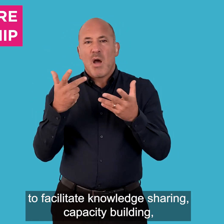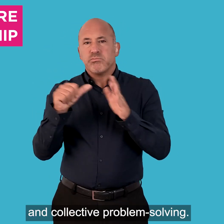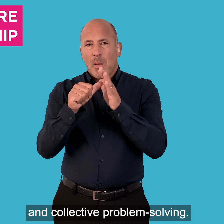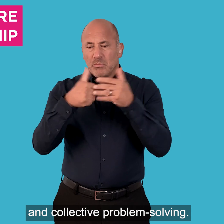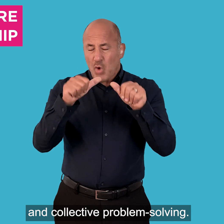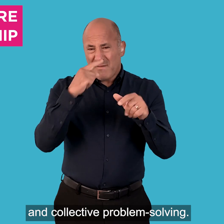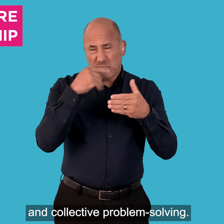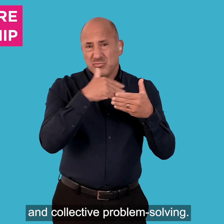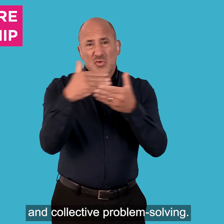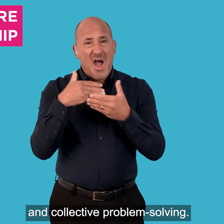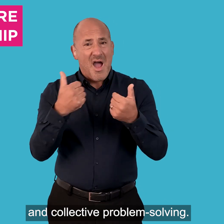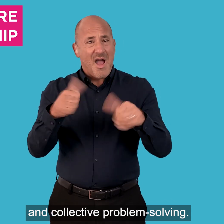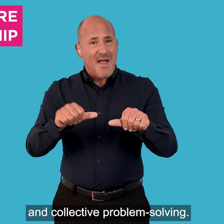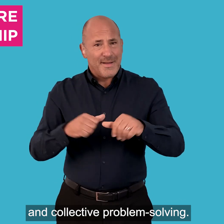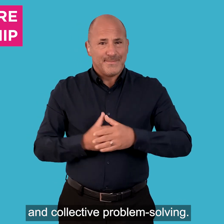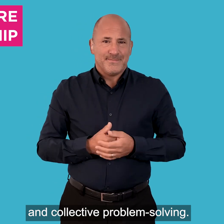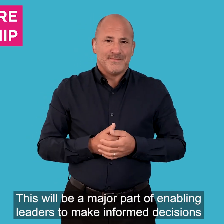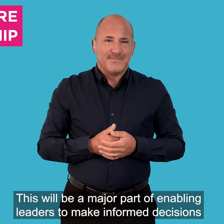building, and collective problem solving.